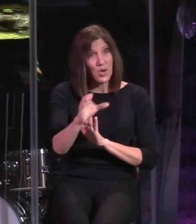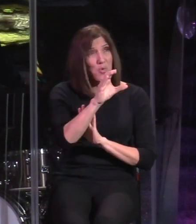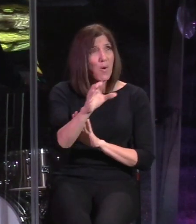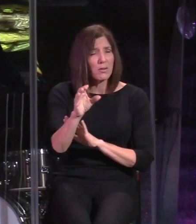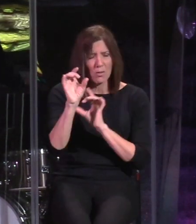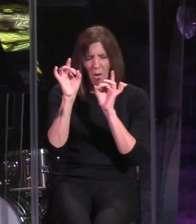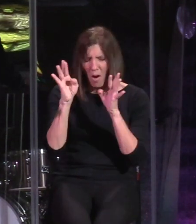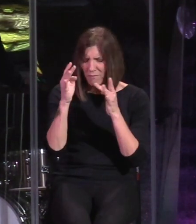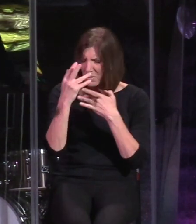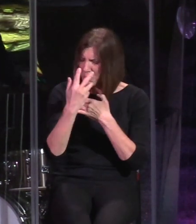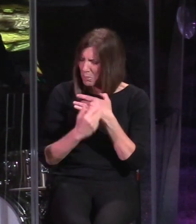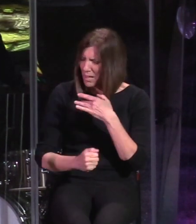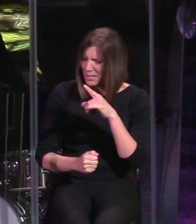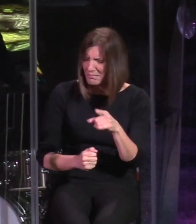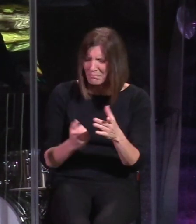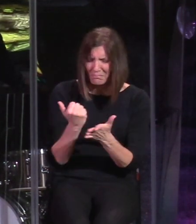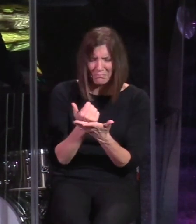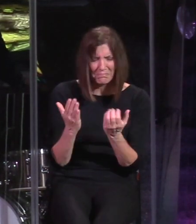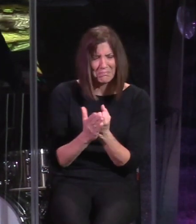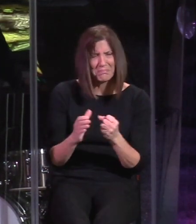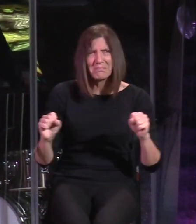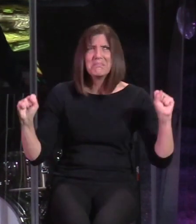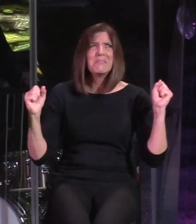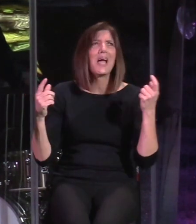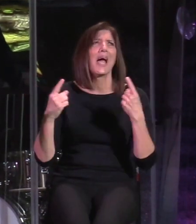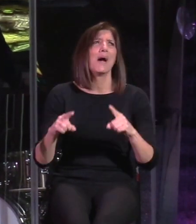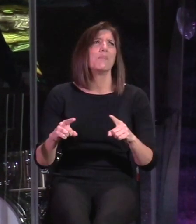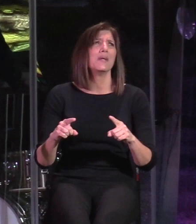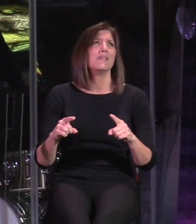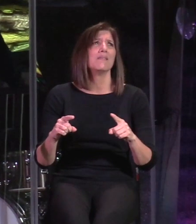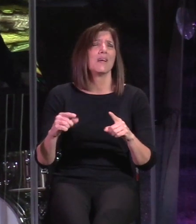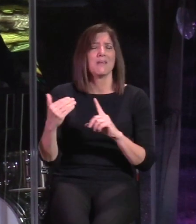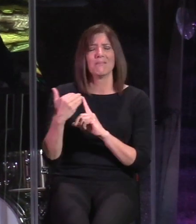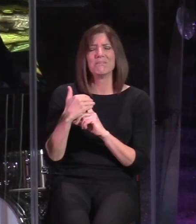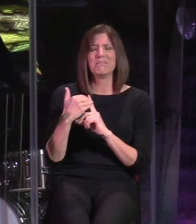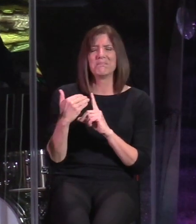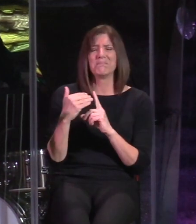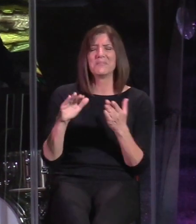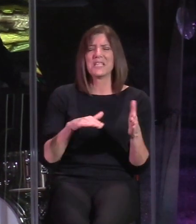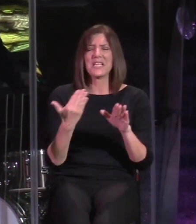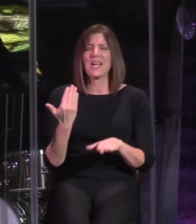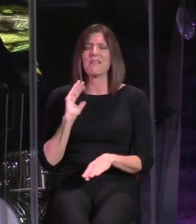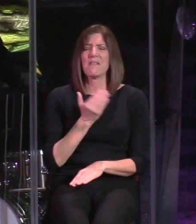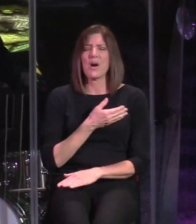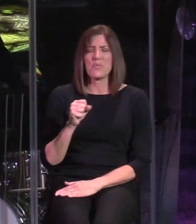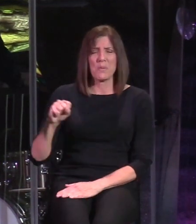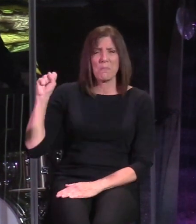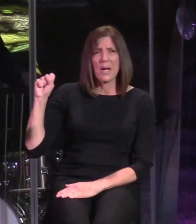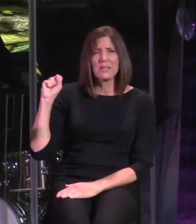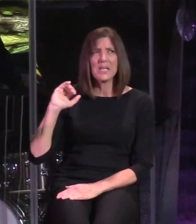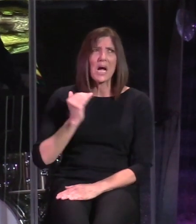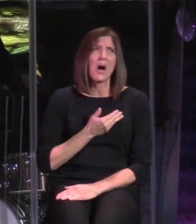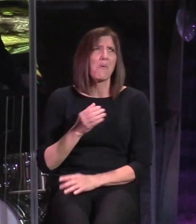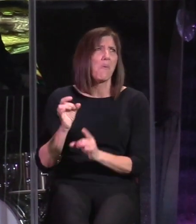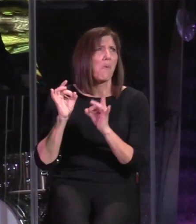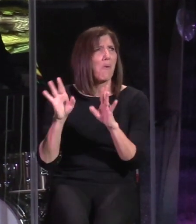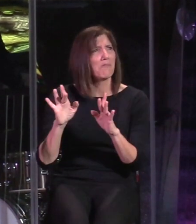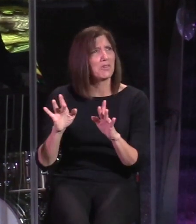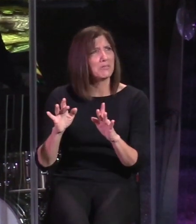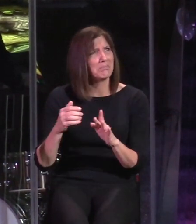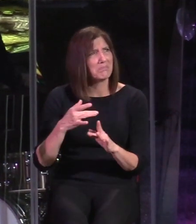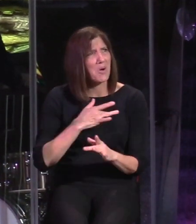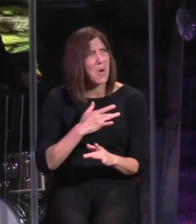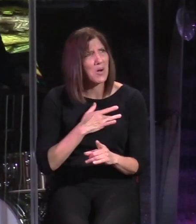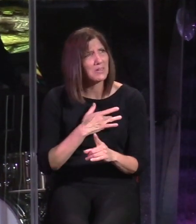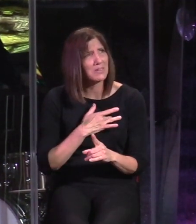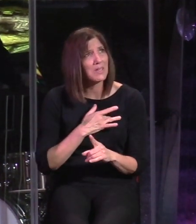gruesome and it's a reminder of the depth of our rebellion and our wickedness, it is also a reminder of the depth